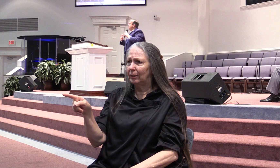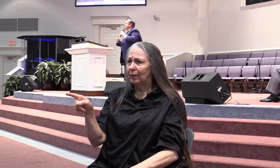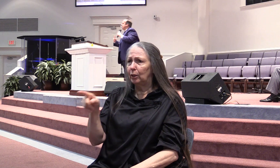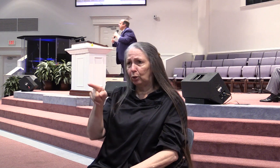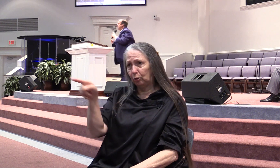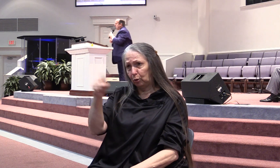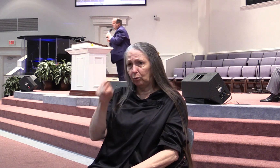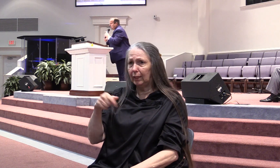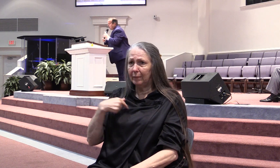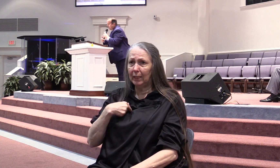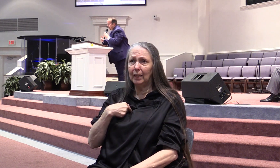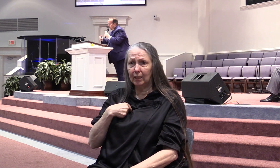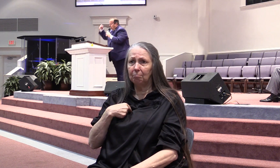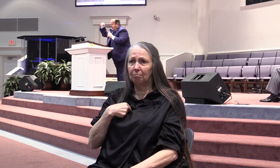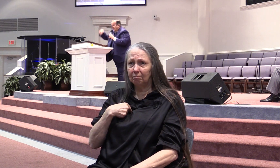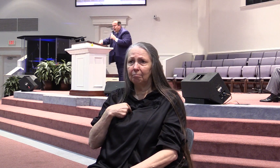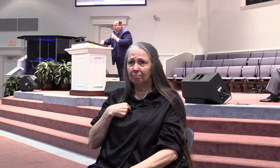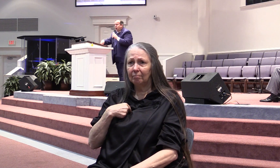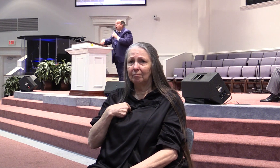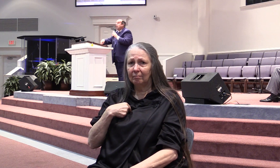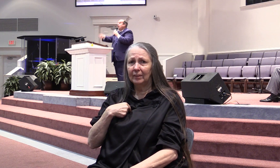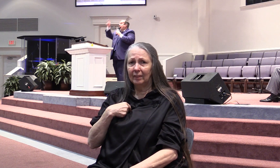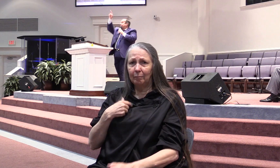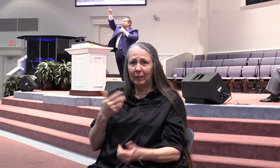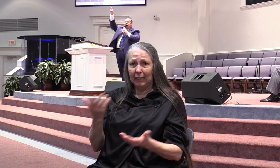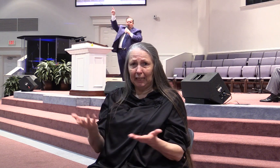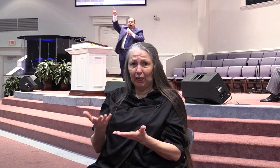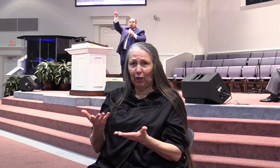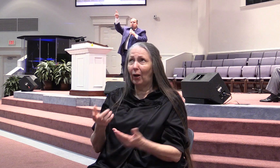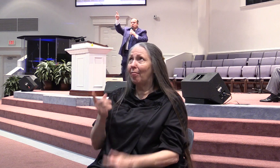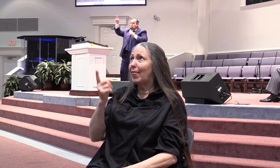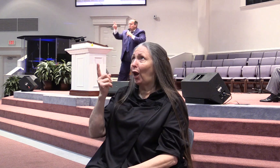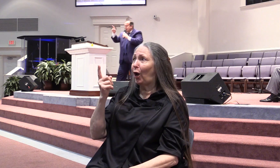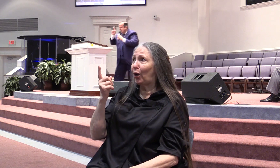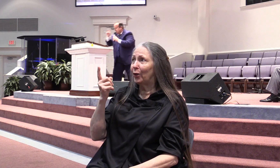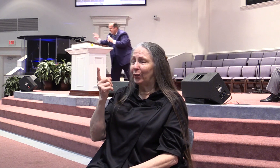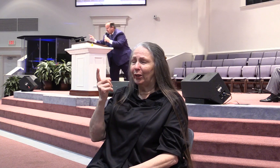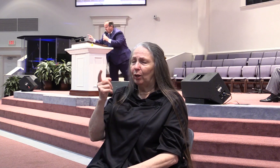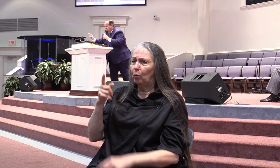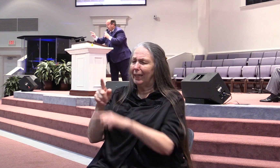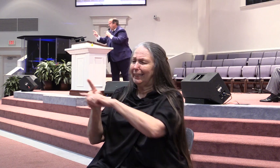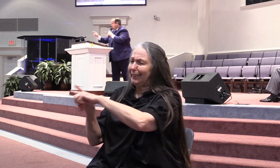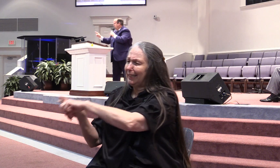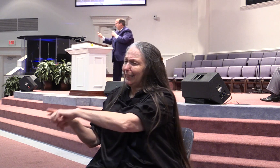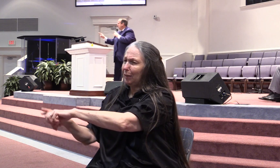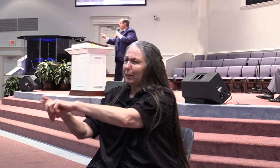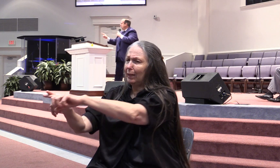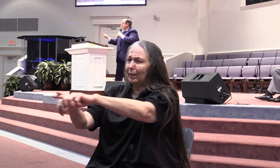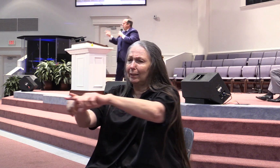need me. Between here and there, we depend on each